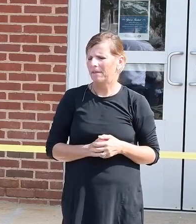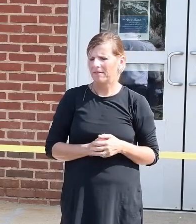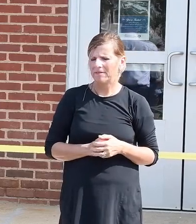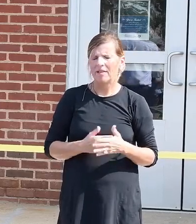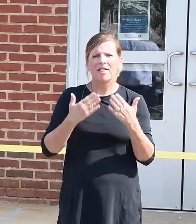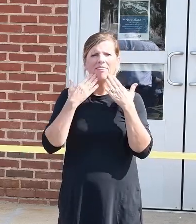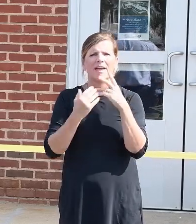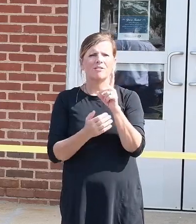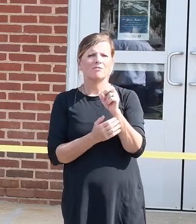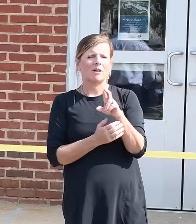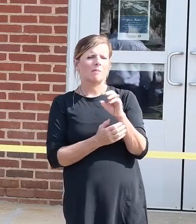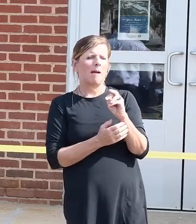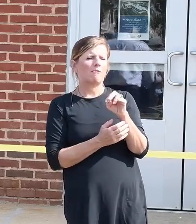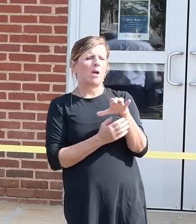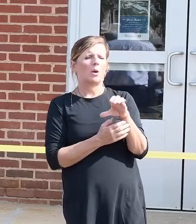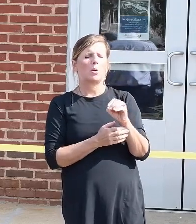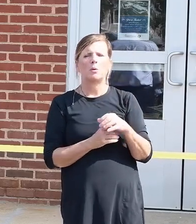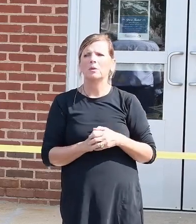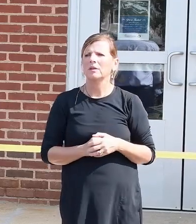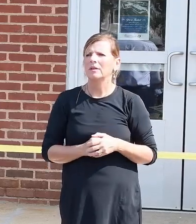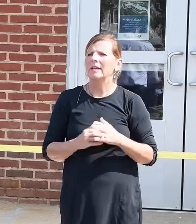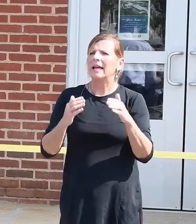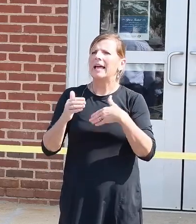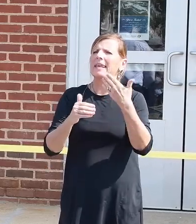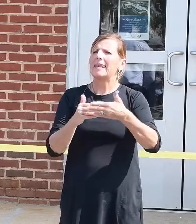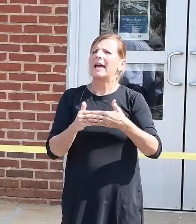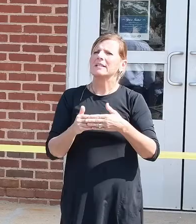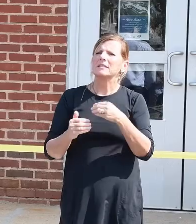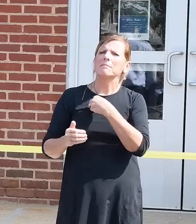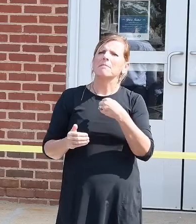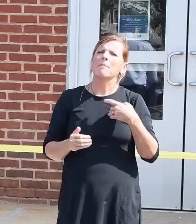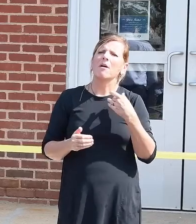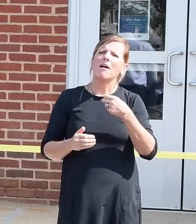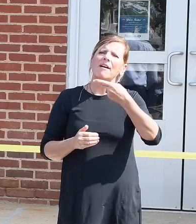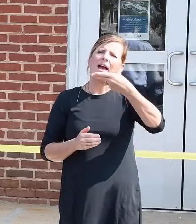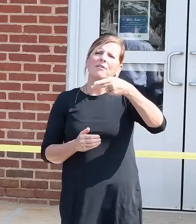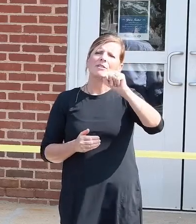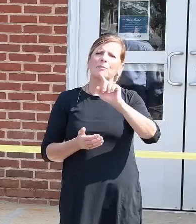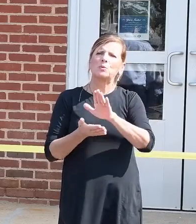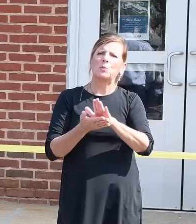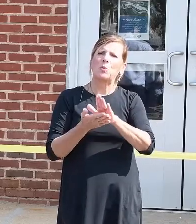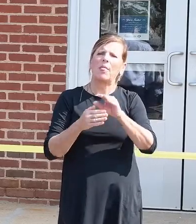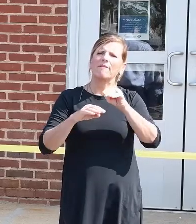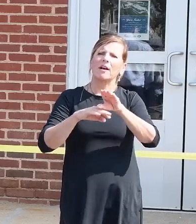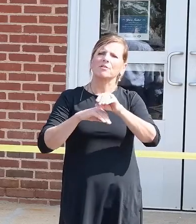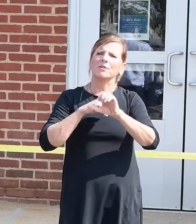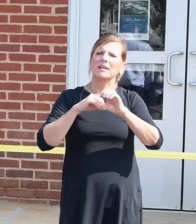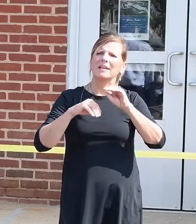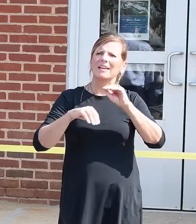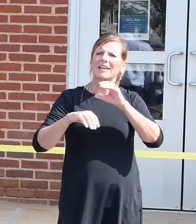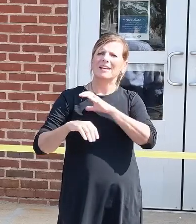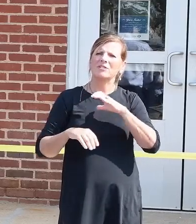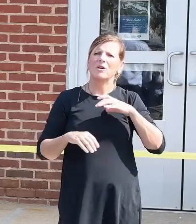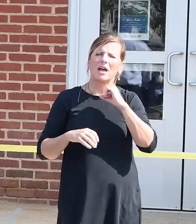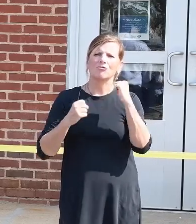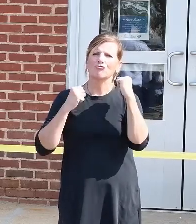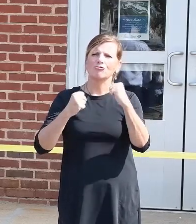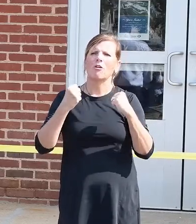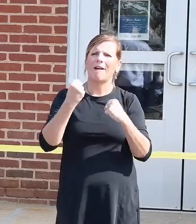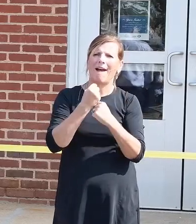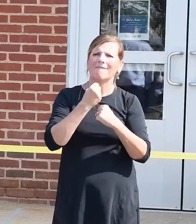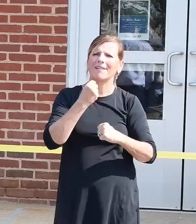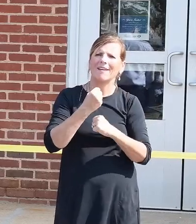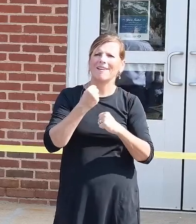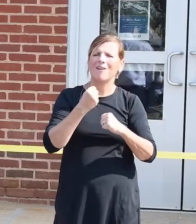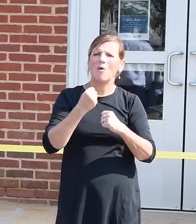Thank you, Dr. Mariano. Our next speaker is a member of the Harriet Tubman School Advisory Council and a strong advocate who filed the